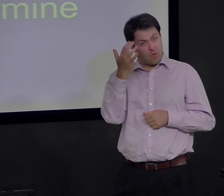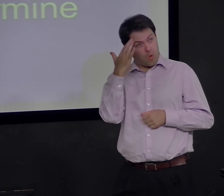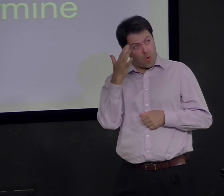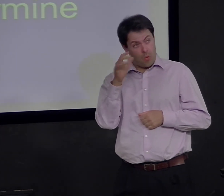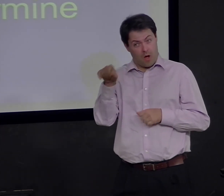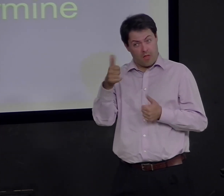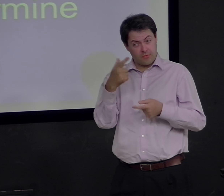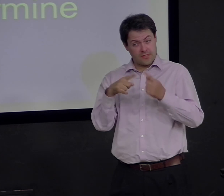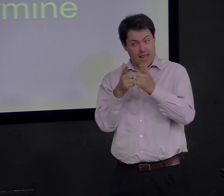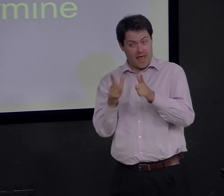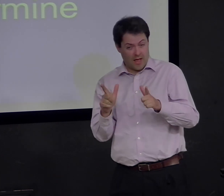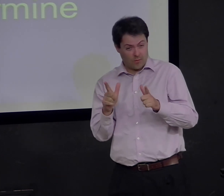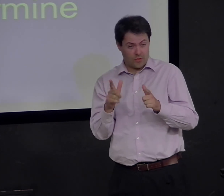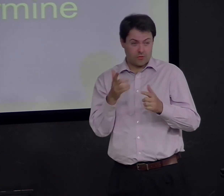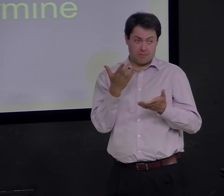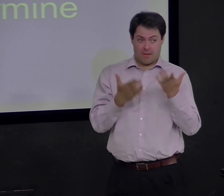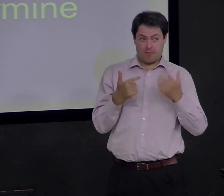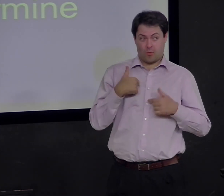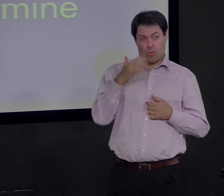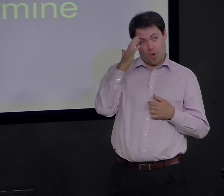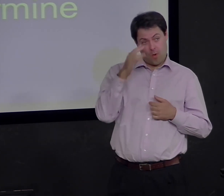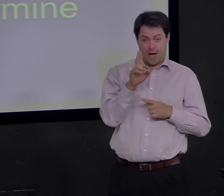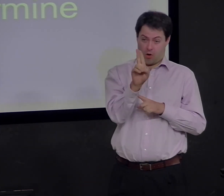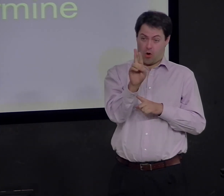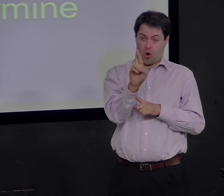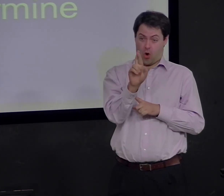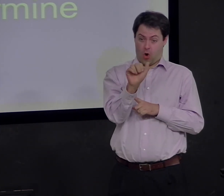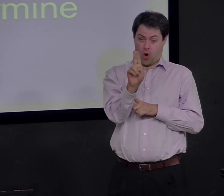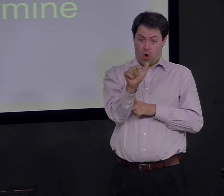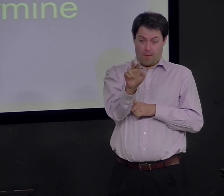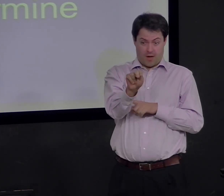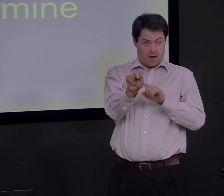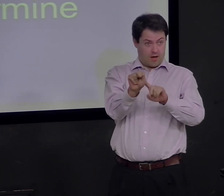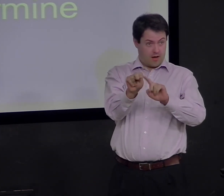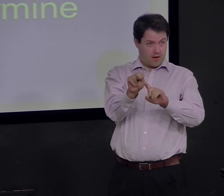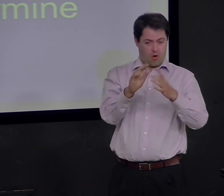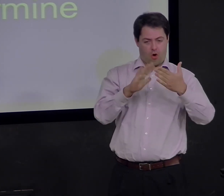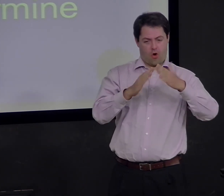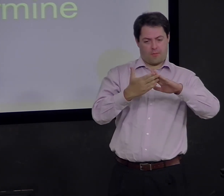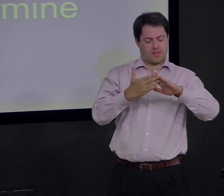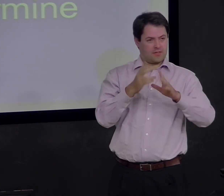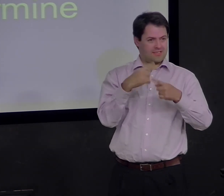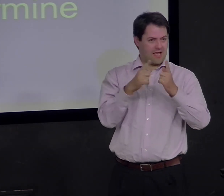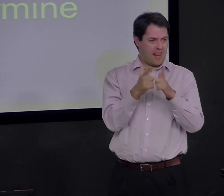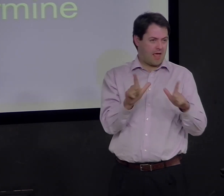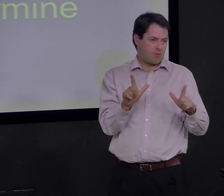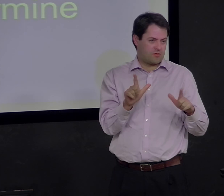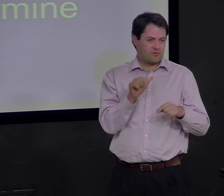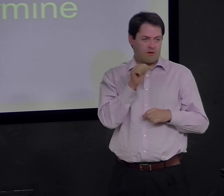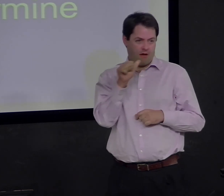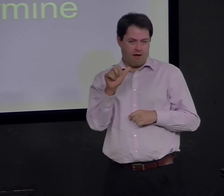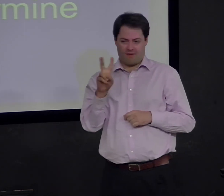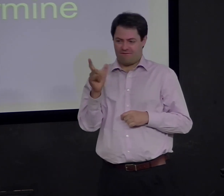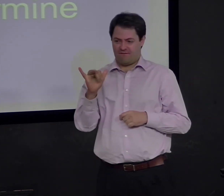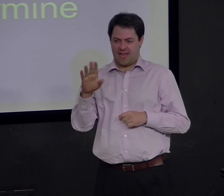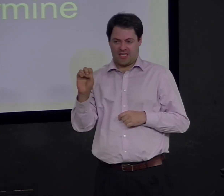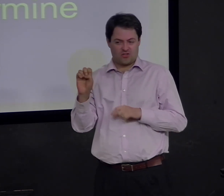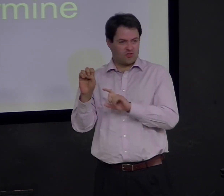Most of the audience members who know another sign language, I'm wondering if there